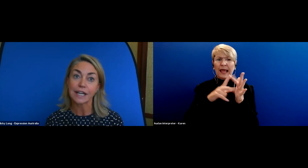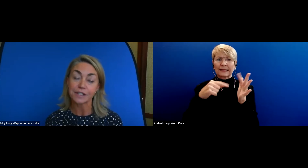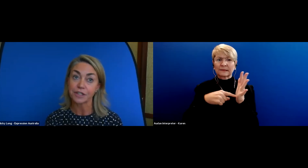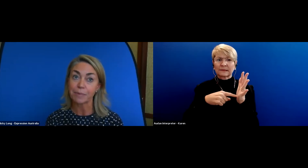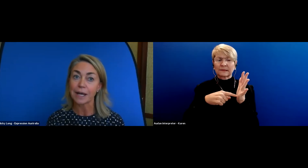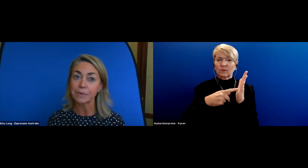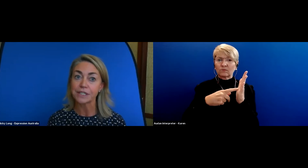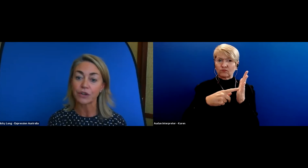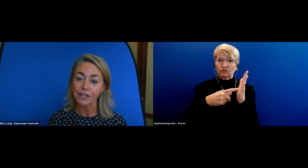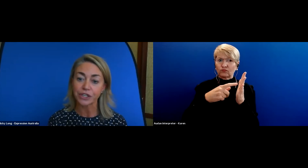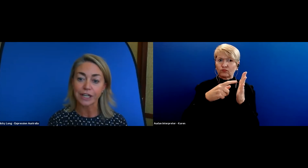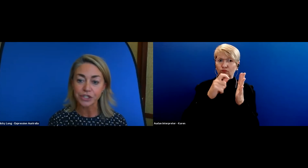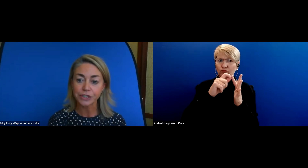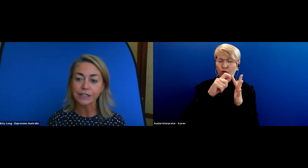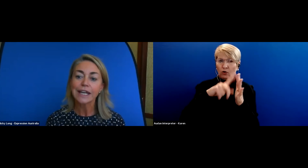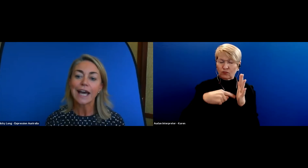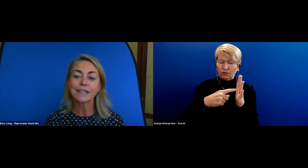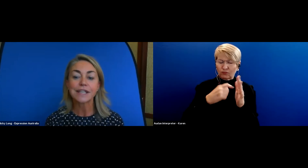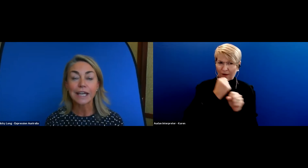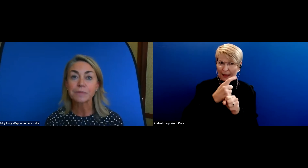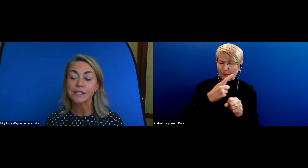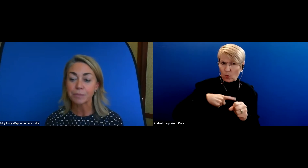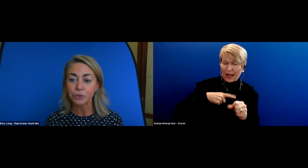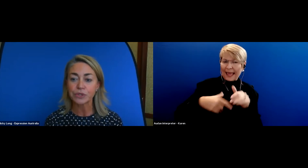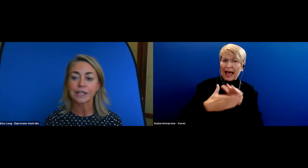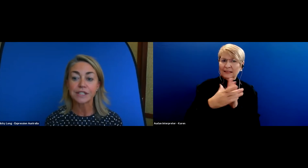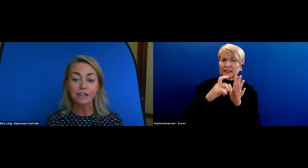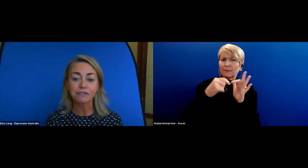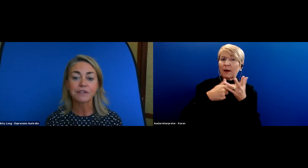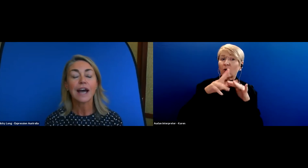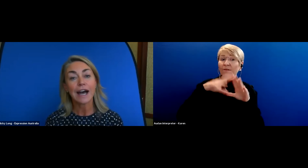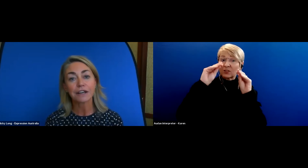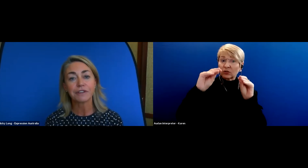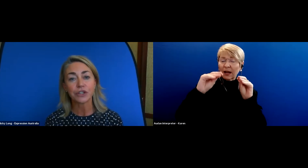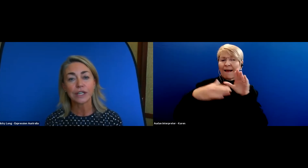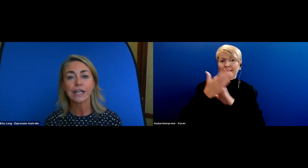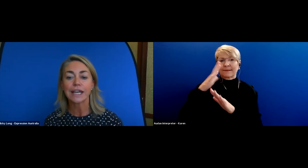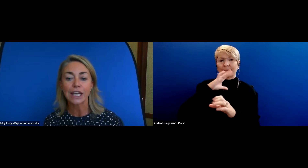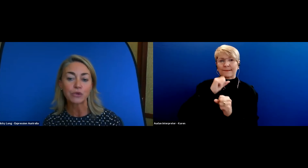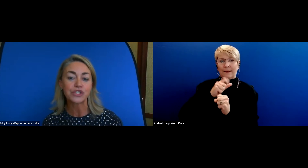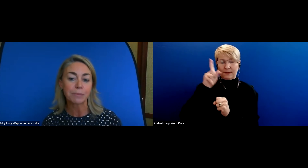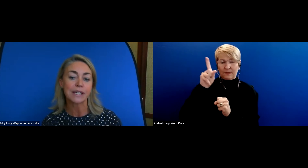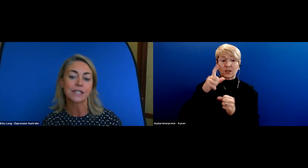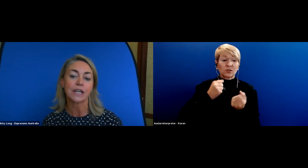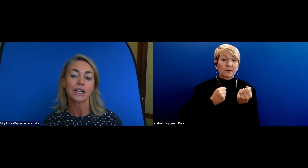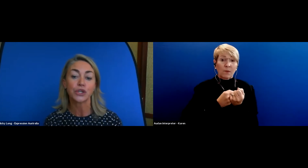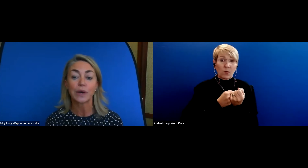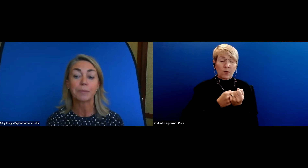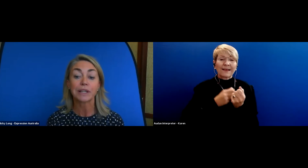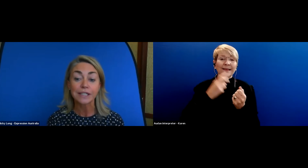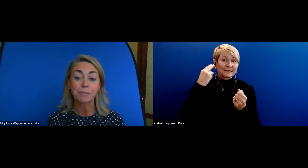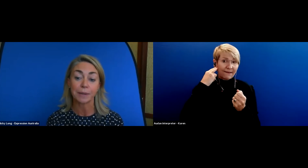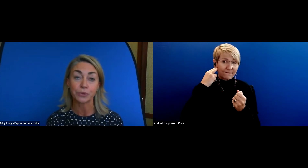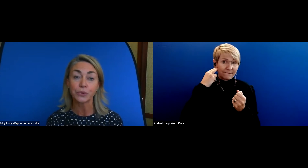funded under the Department of Education, and it's aimed at supporting deaf, hard of hearing and